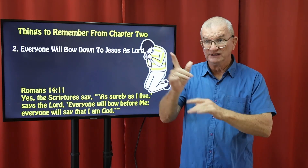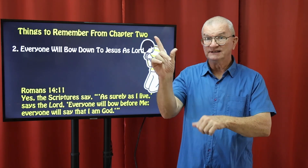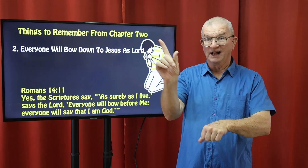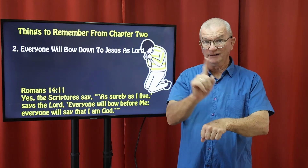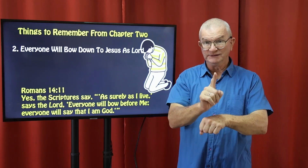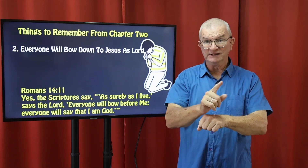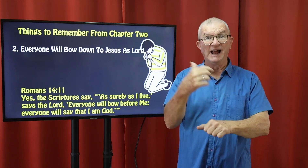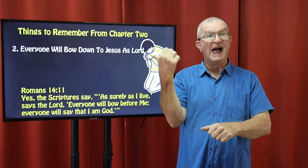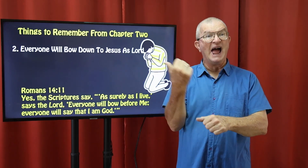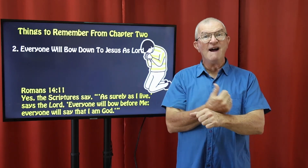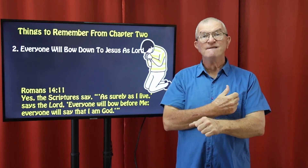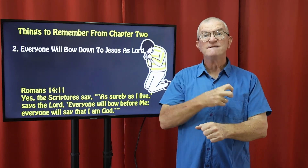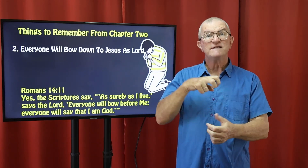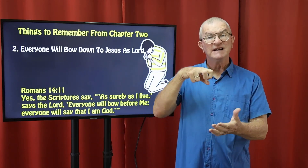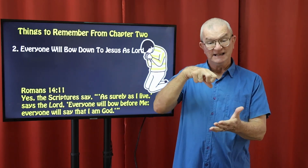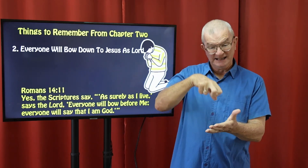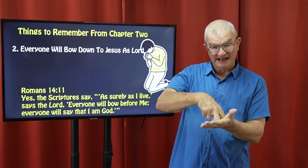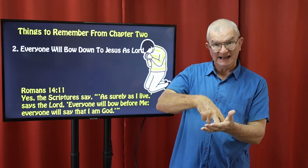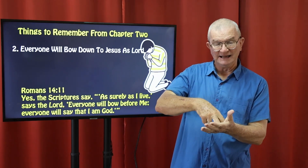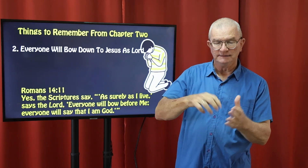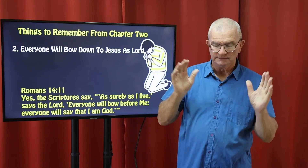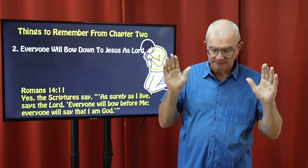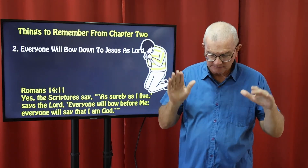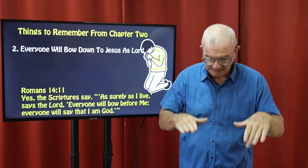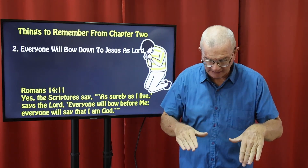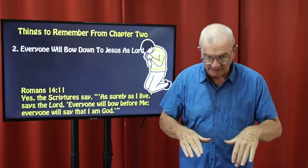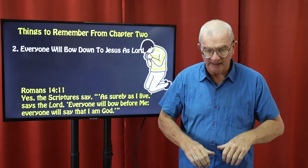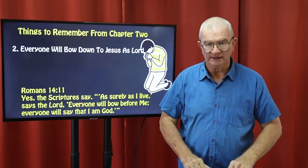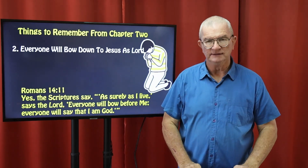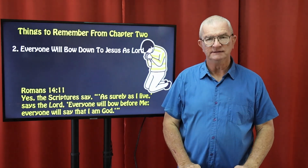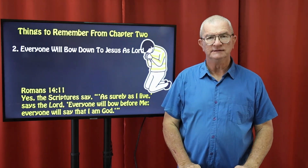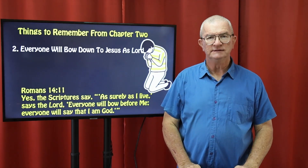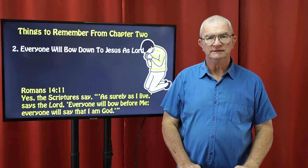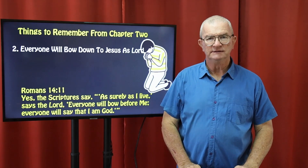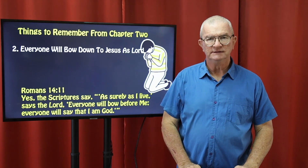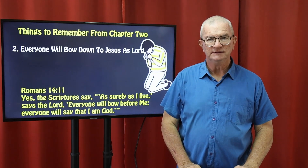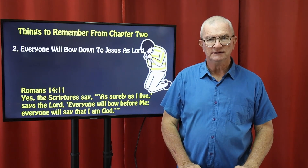When Jesus comes, every knee will bow.